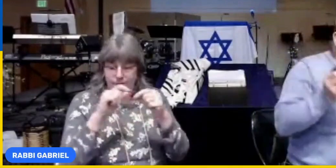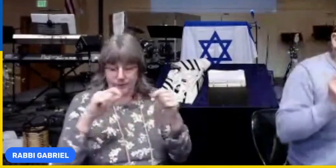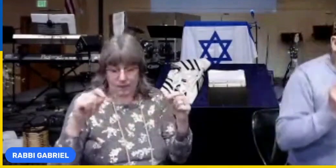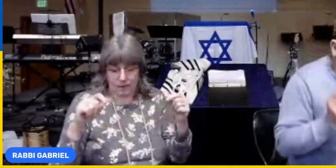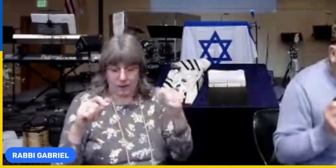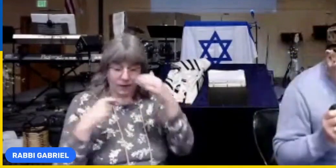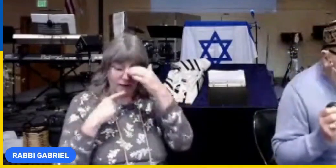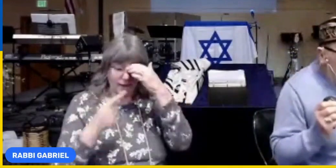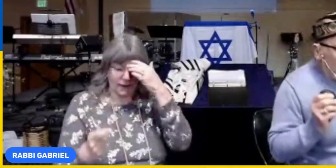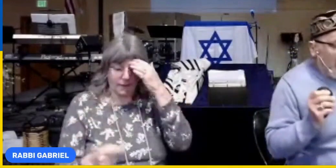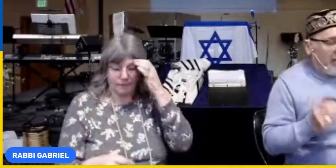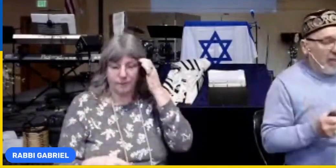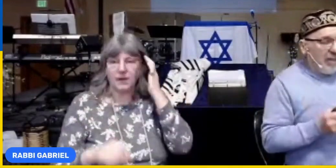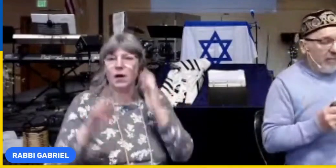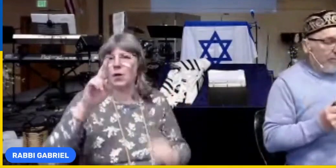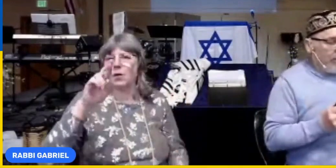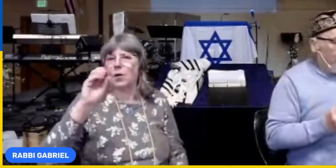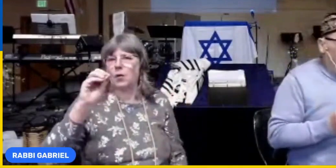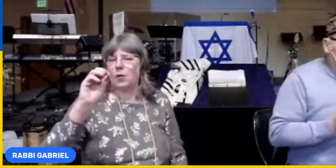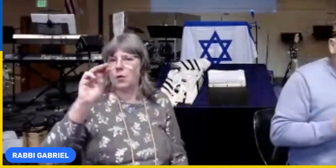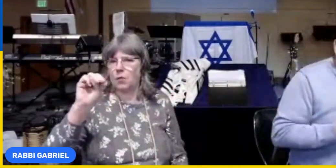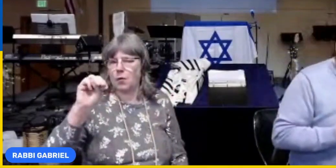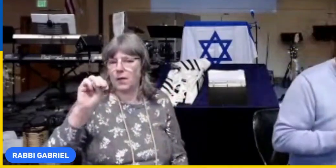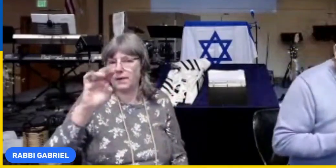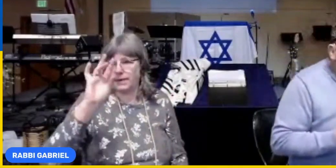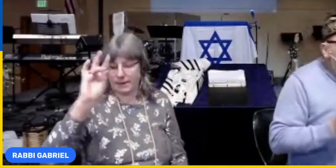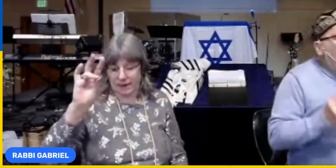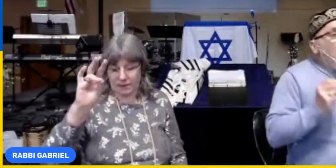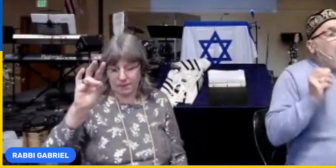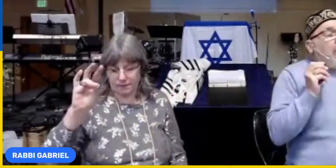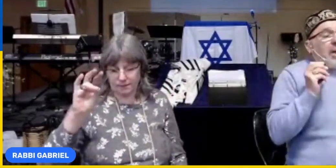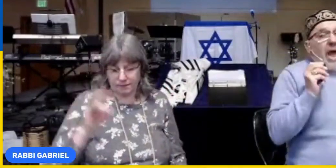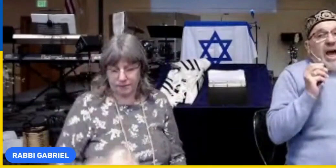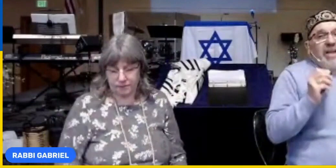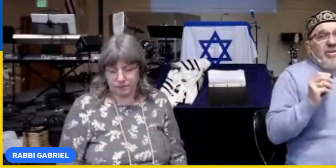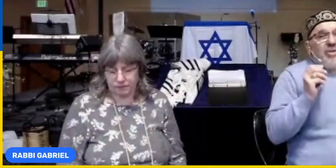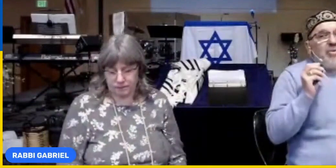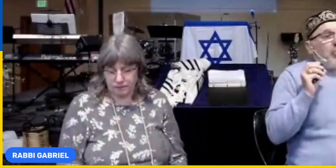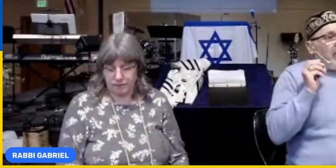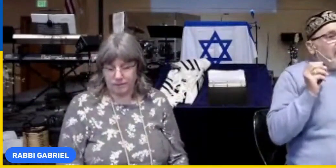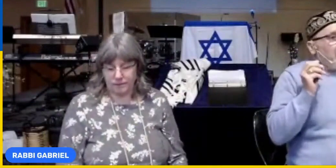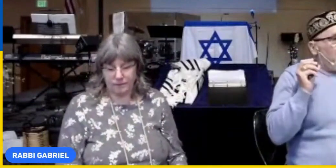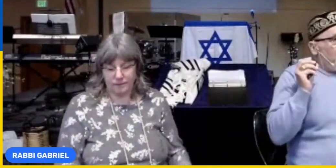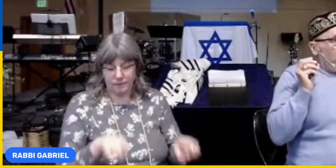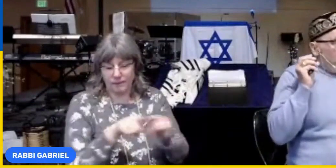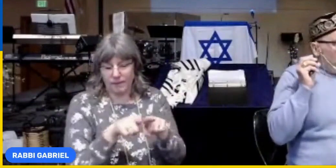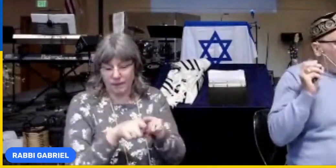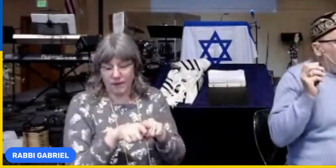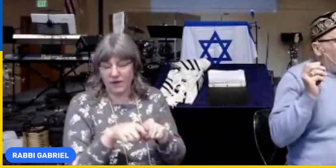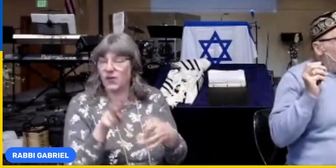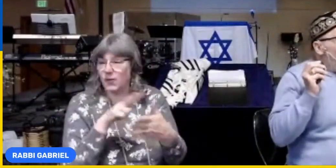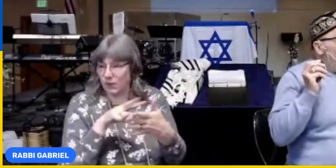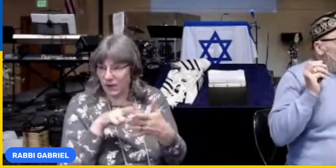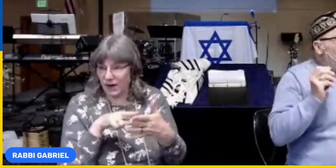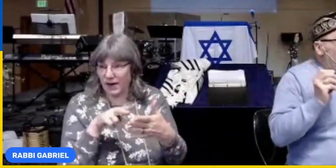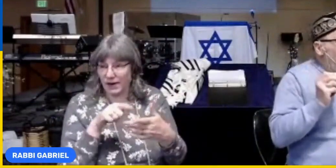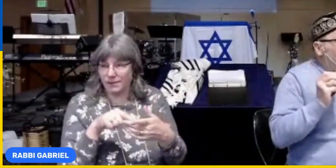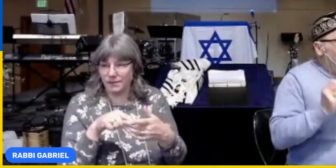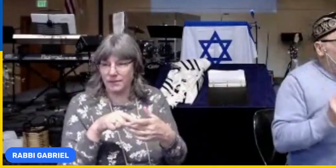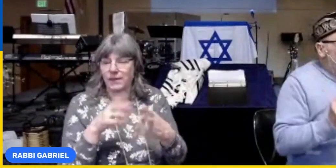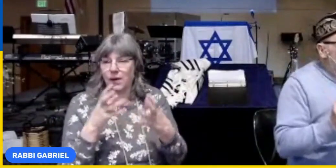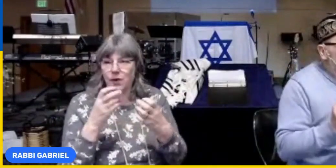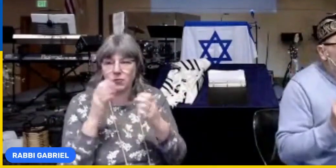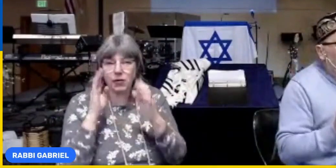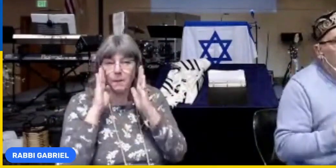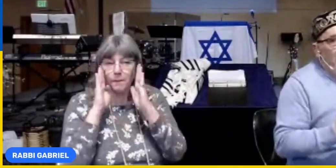hope you can see it. It's Romans 7, from Romans 7. But as you read it with me, I want you to